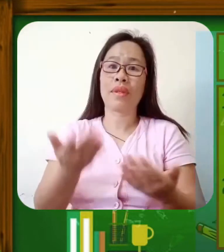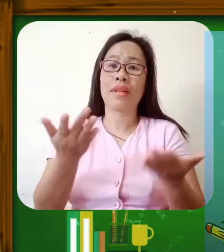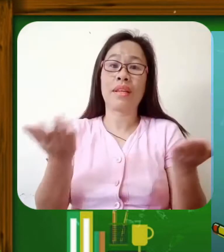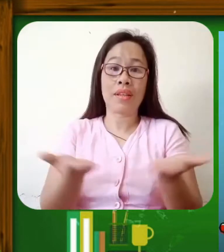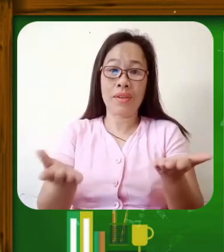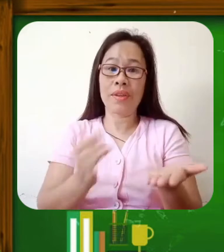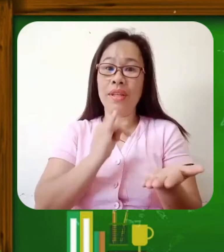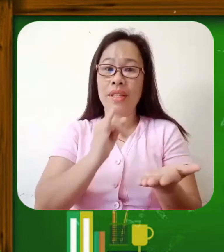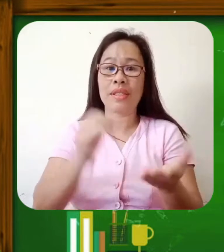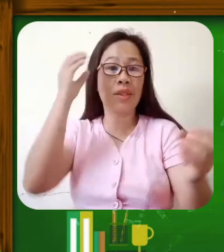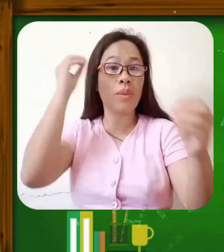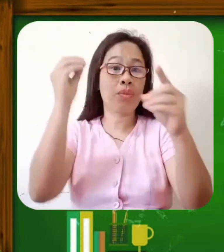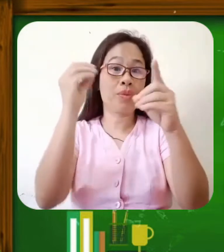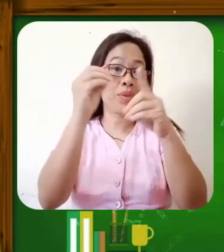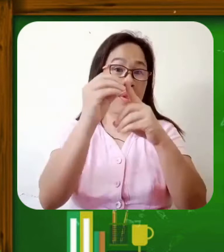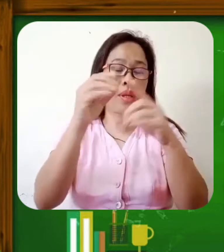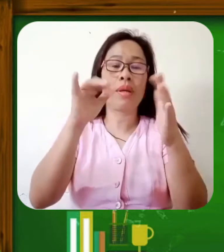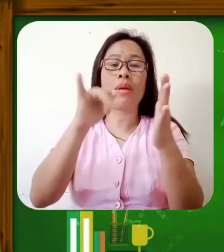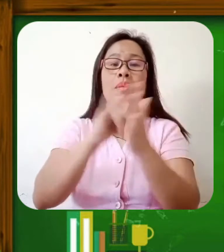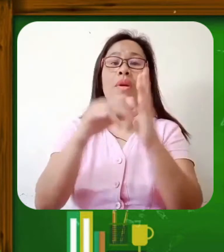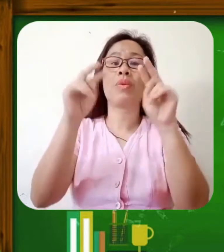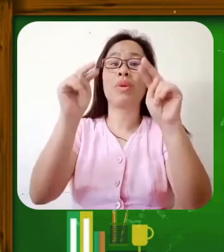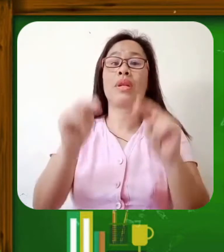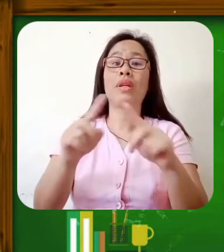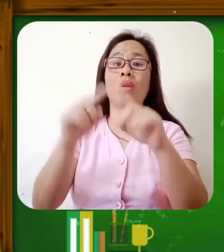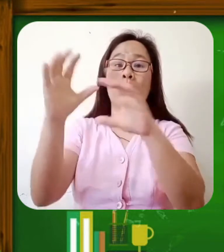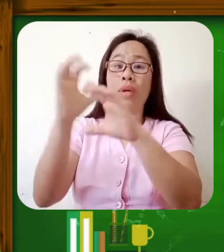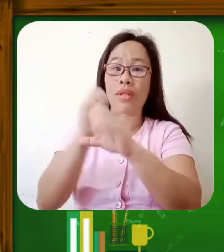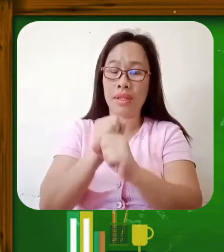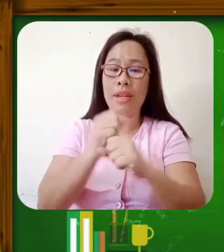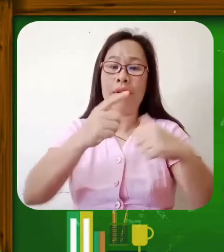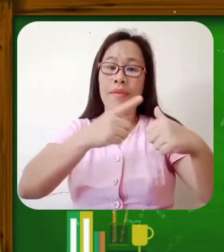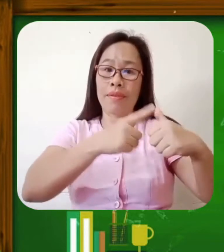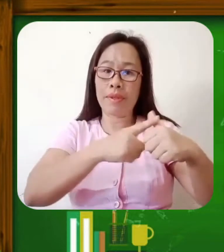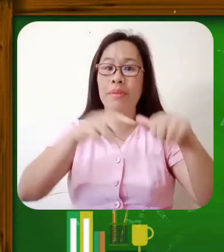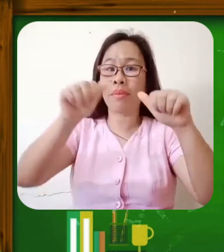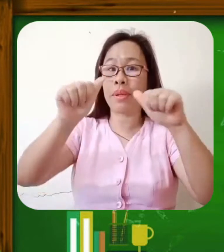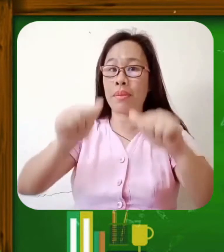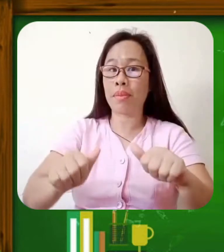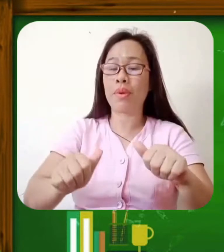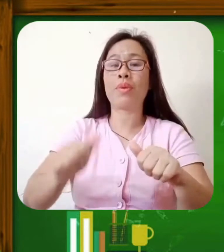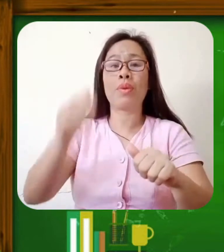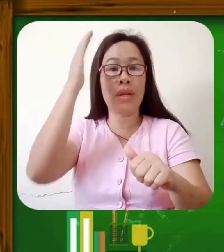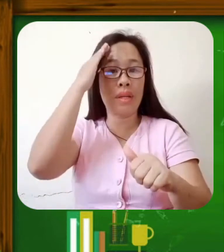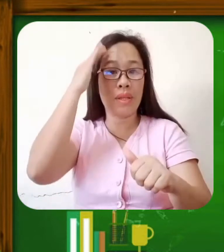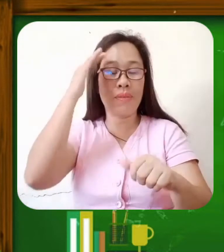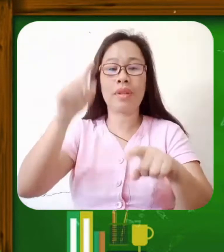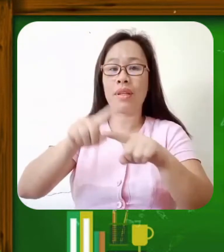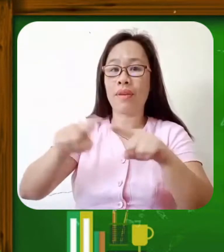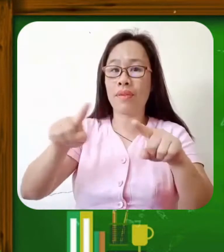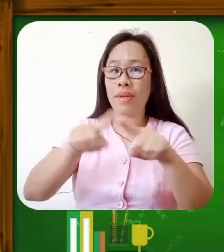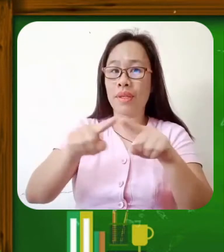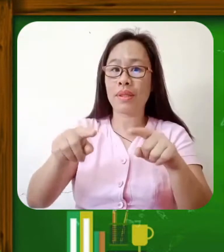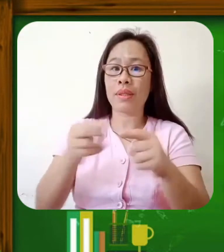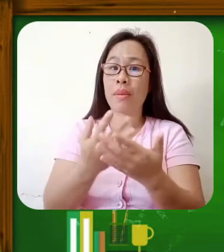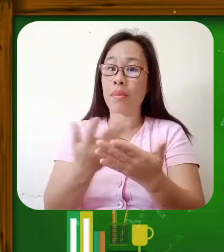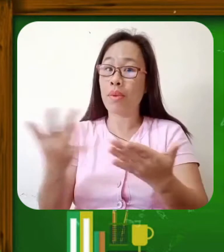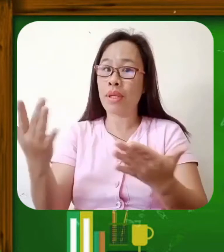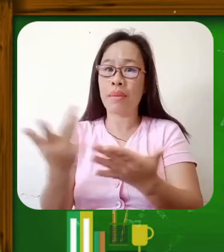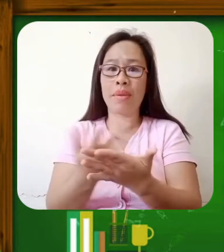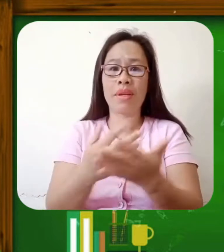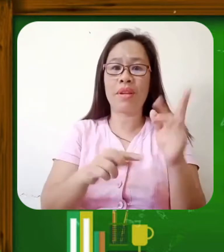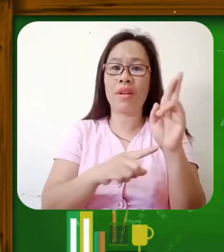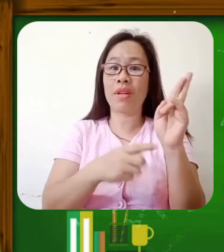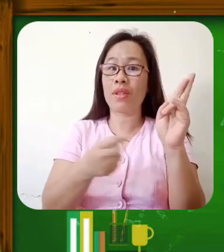The objectives that we need to attain. First, you will be able to identify the different multimedia